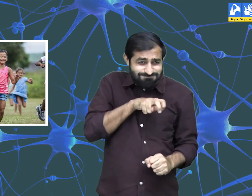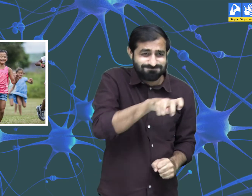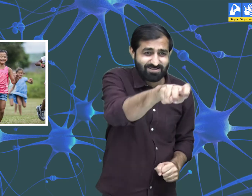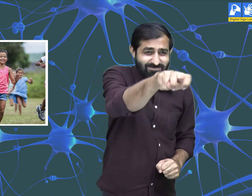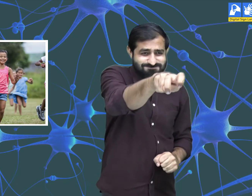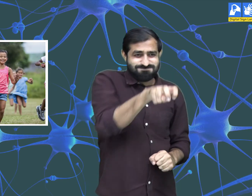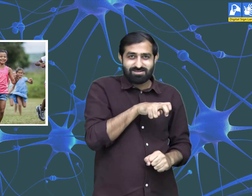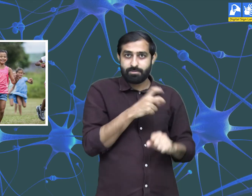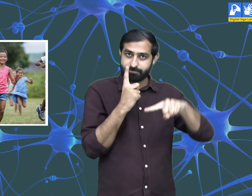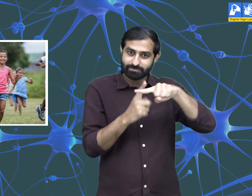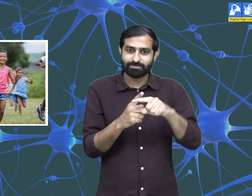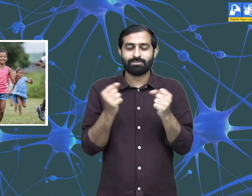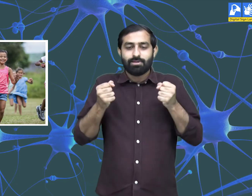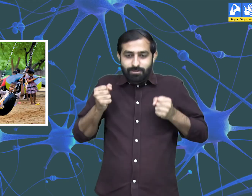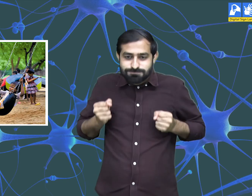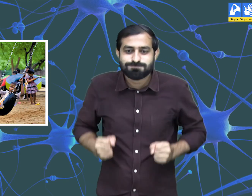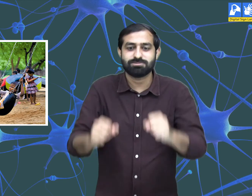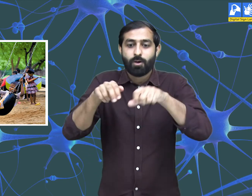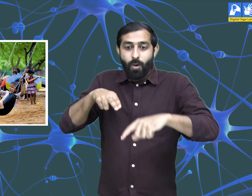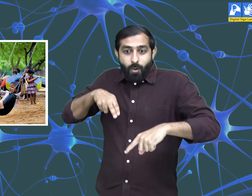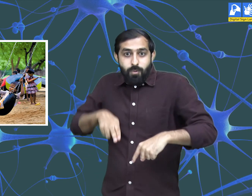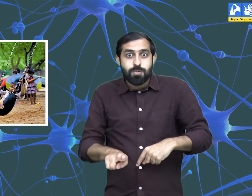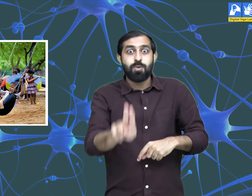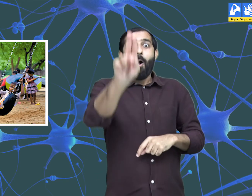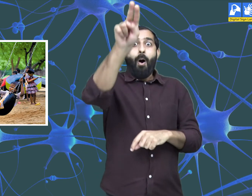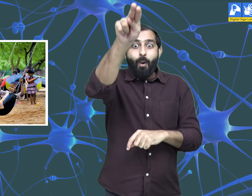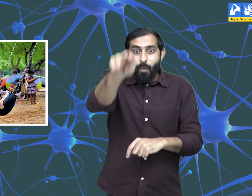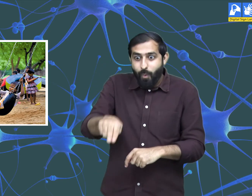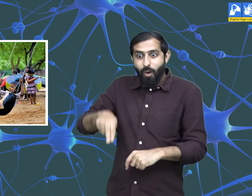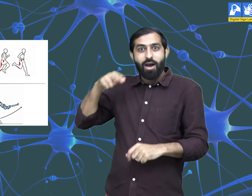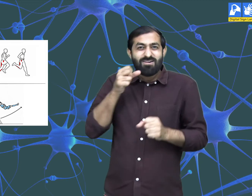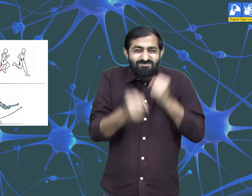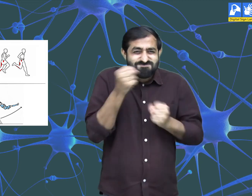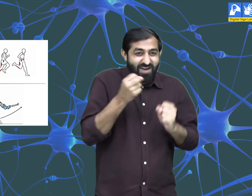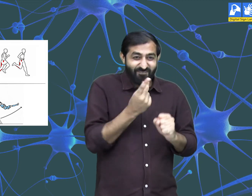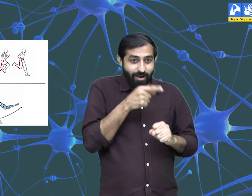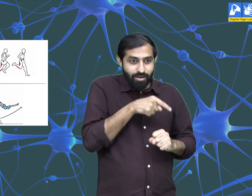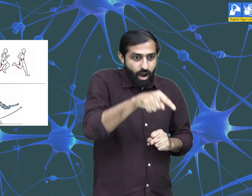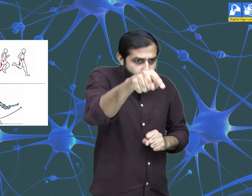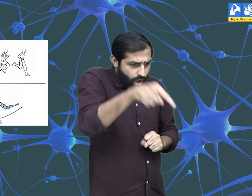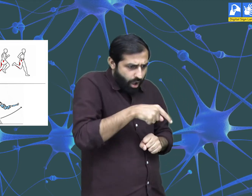or moving on a slide or enjoying on the swing mean